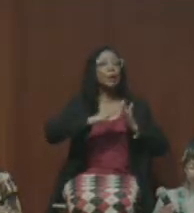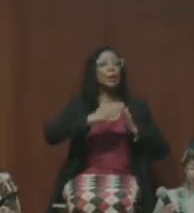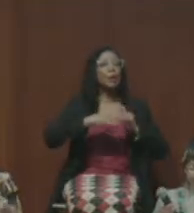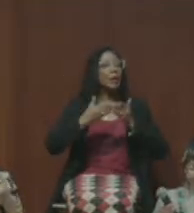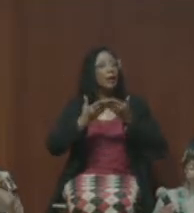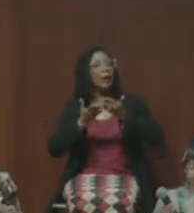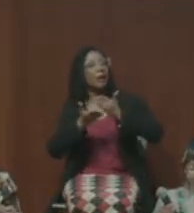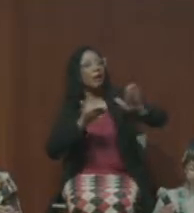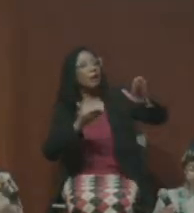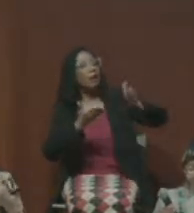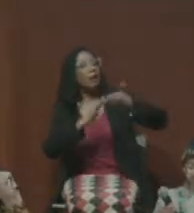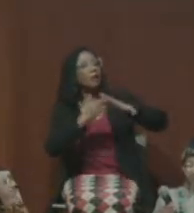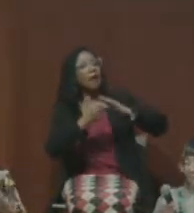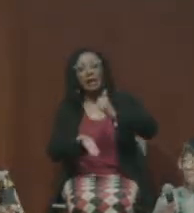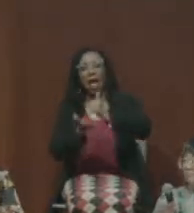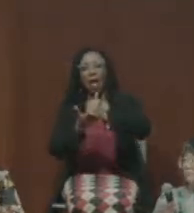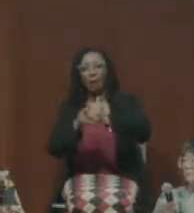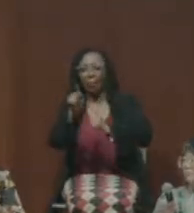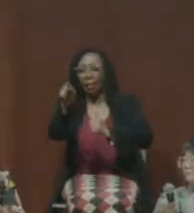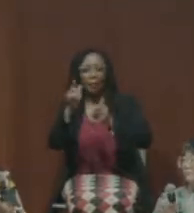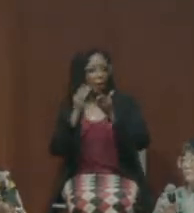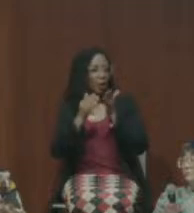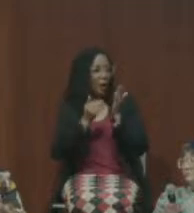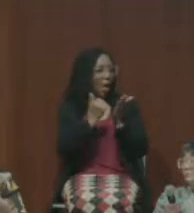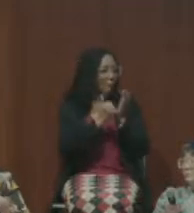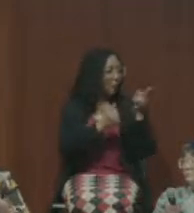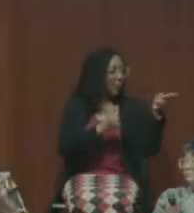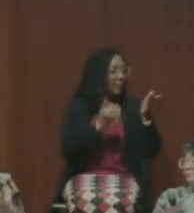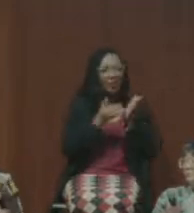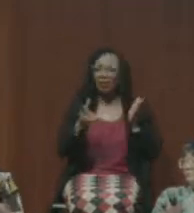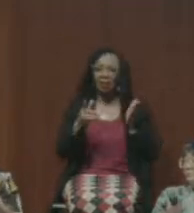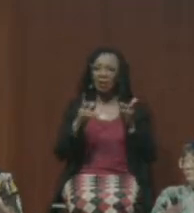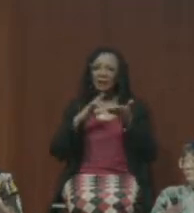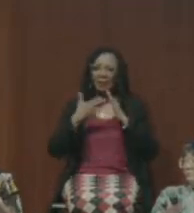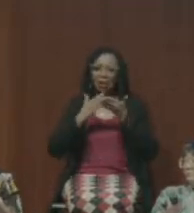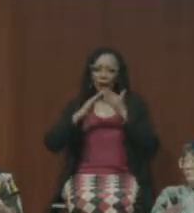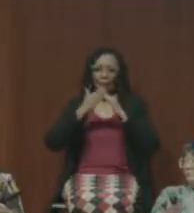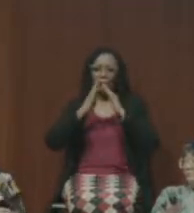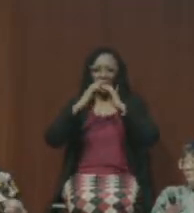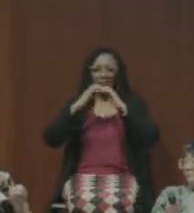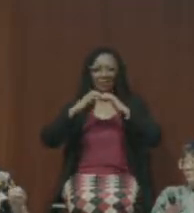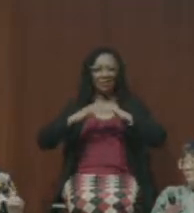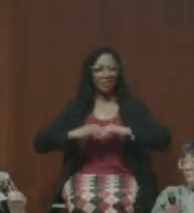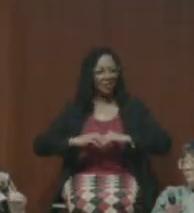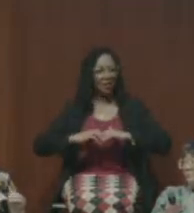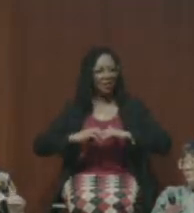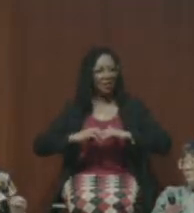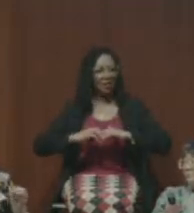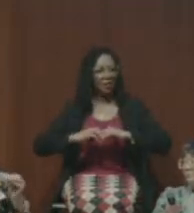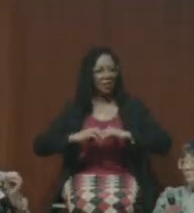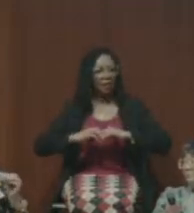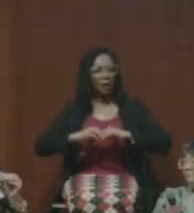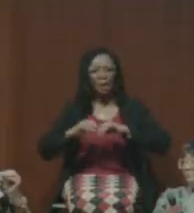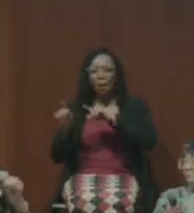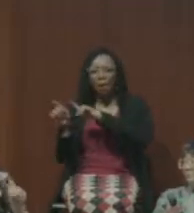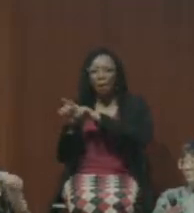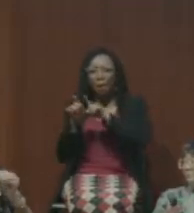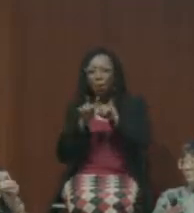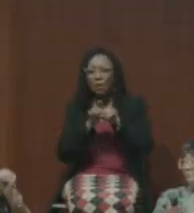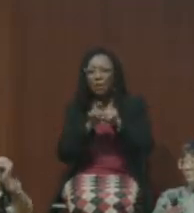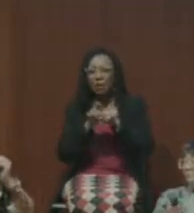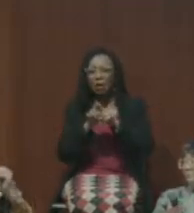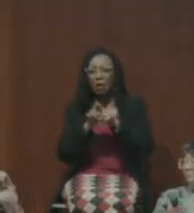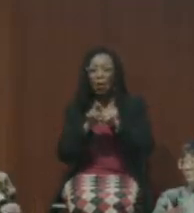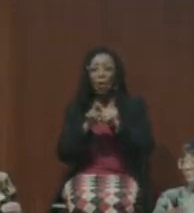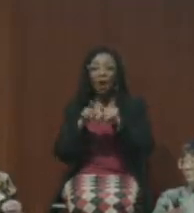the spaces and the places and the people in which they are interacting with, but also by dropping